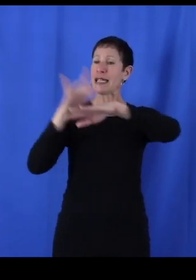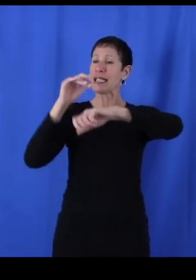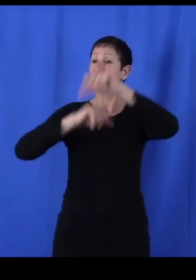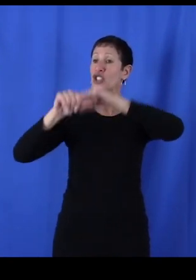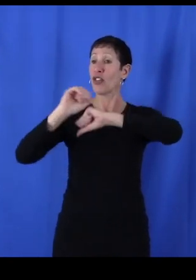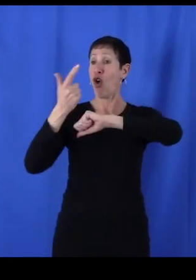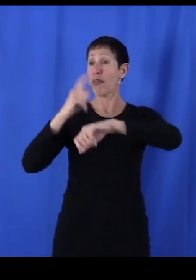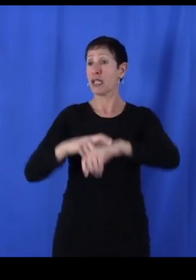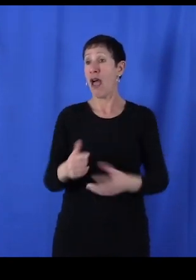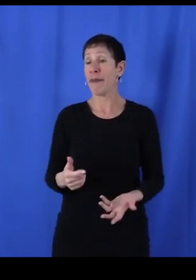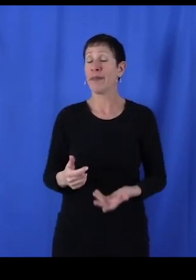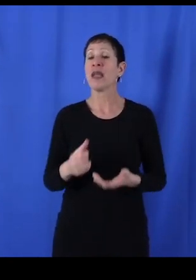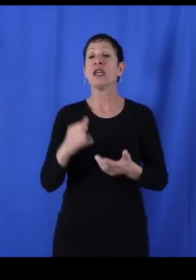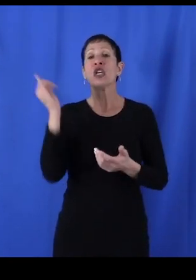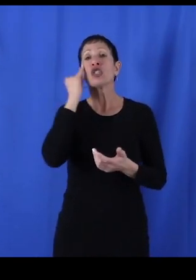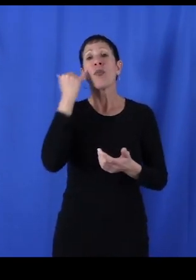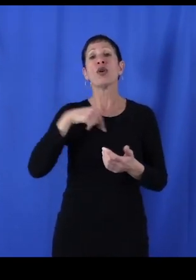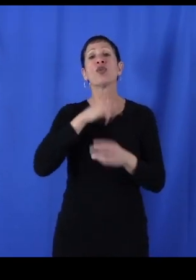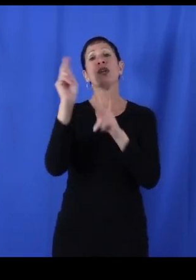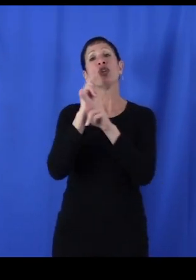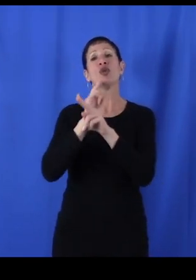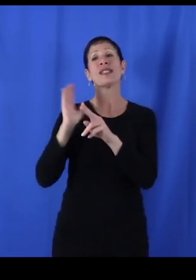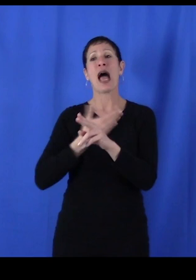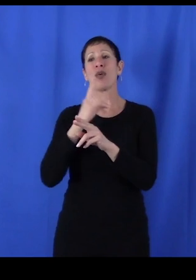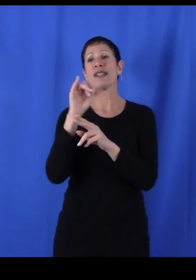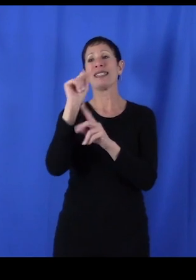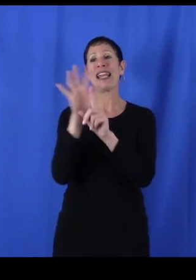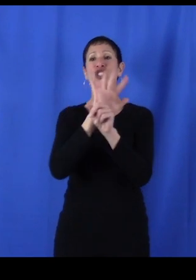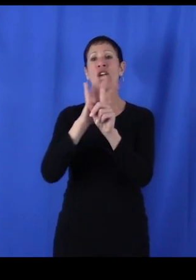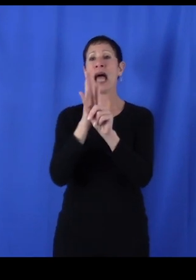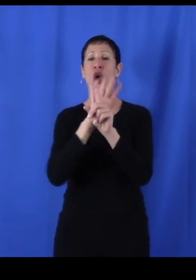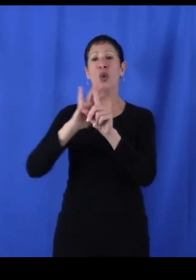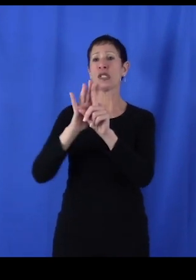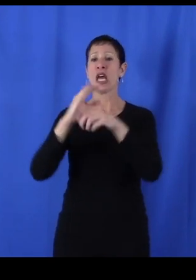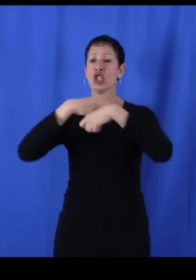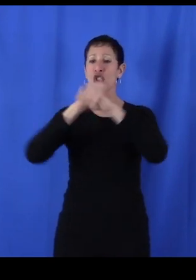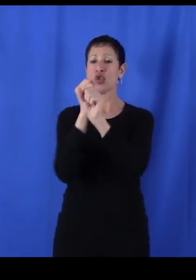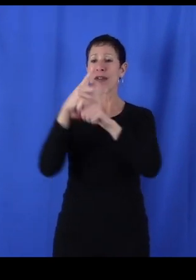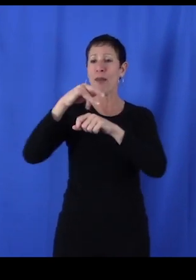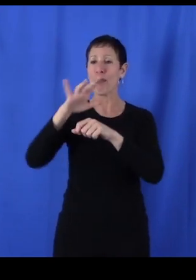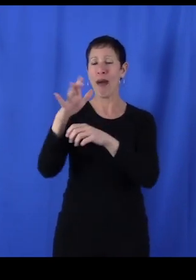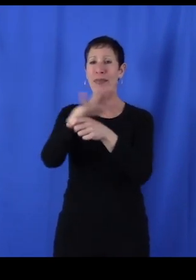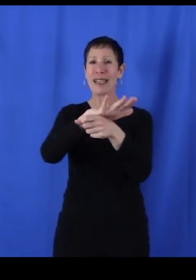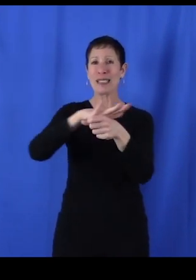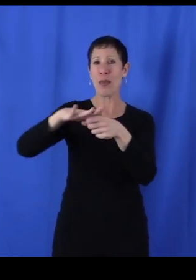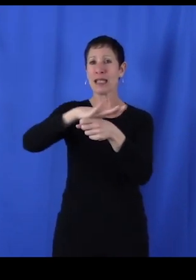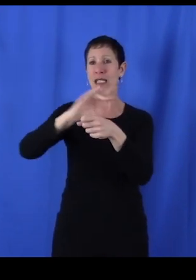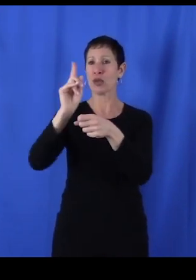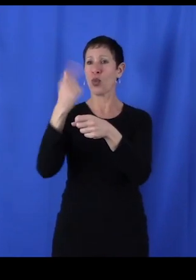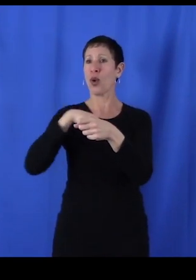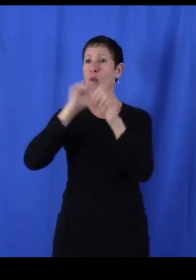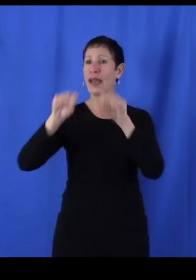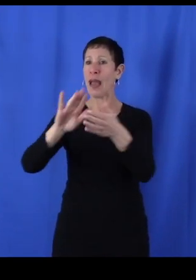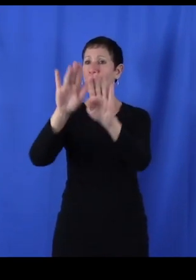each other all the time. What if we used our data shadows to create public spaces in which